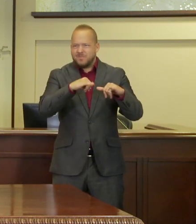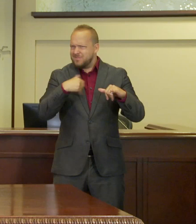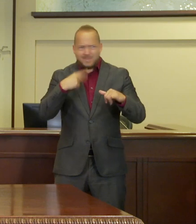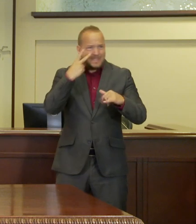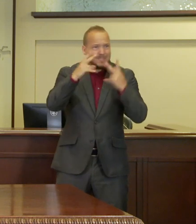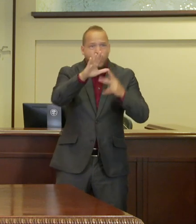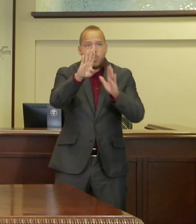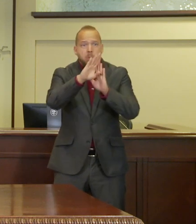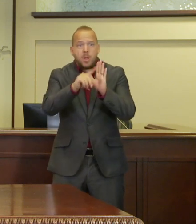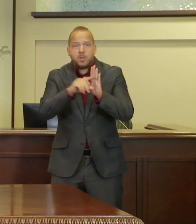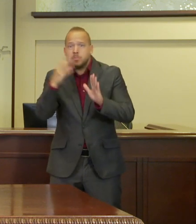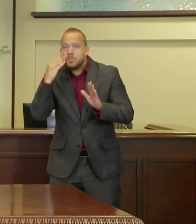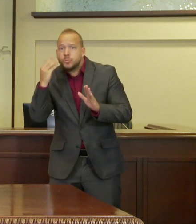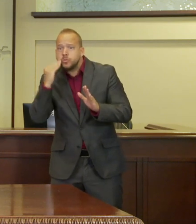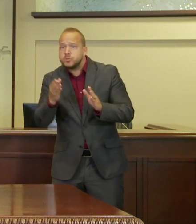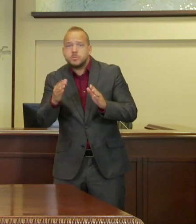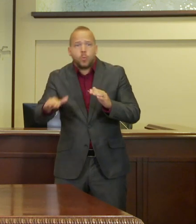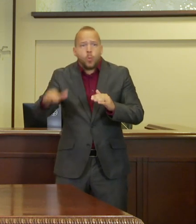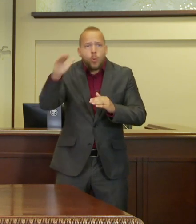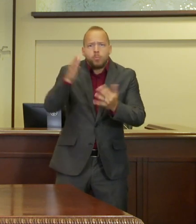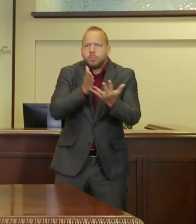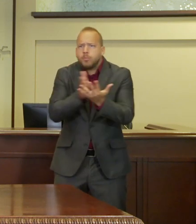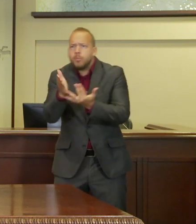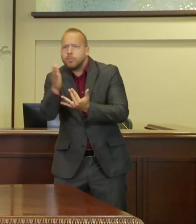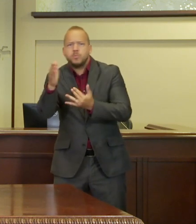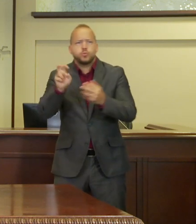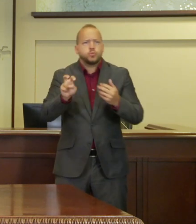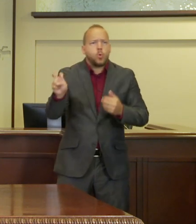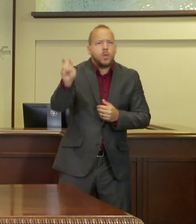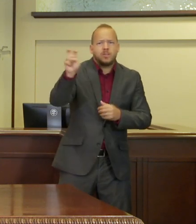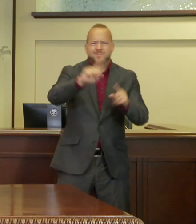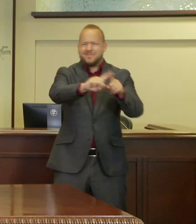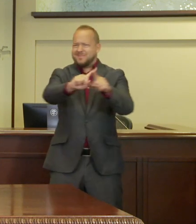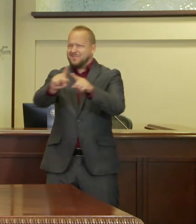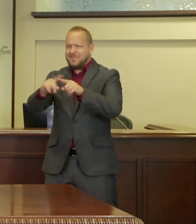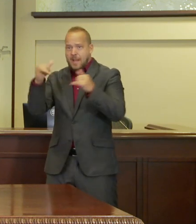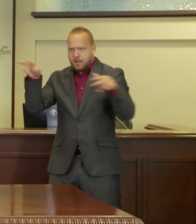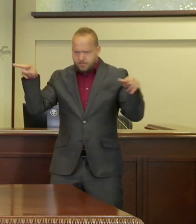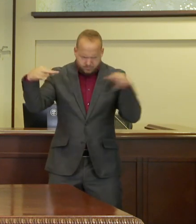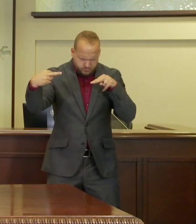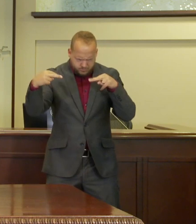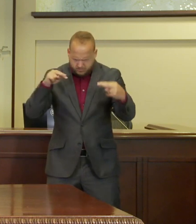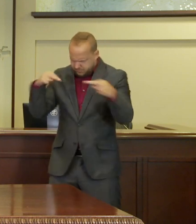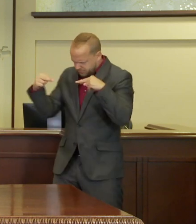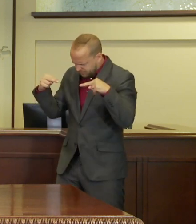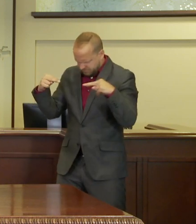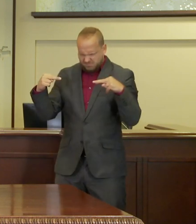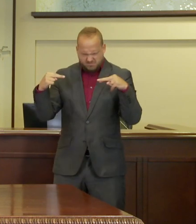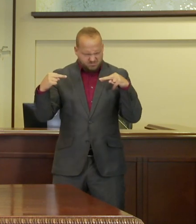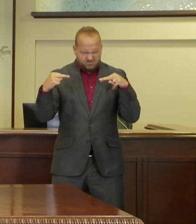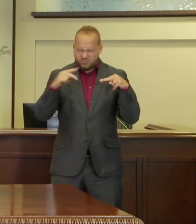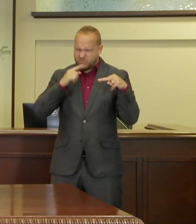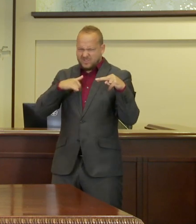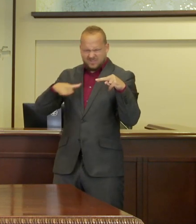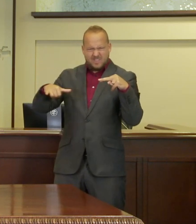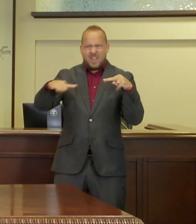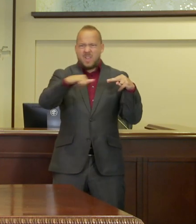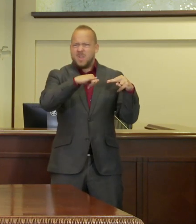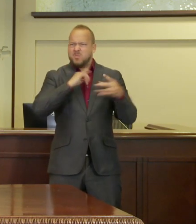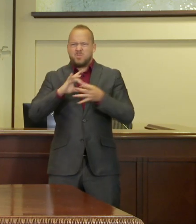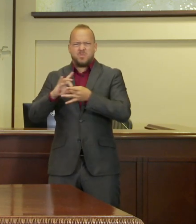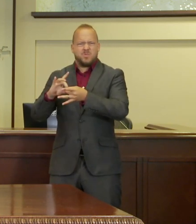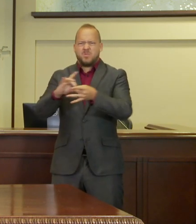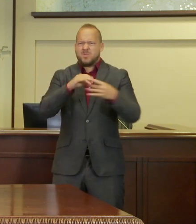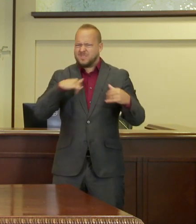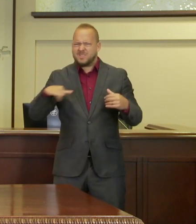lived experiences, they're coming together and they're finding common ground. And what they're all demanding